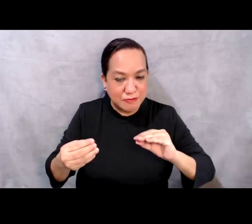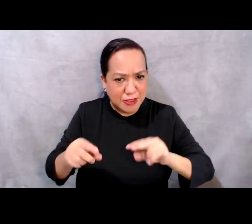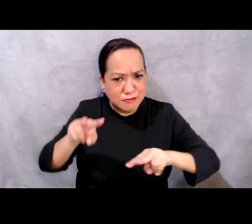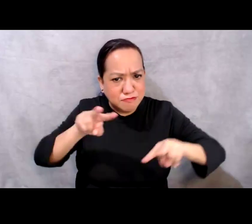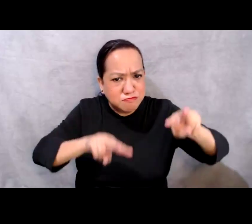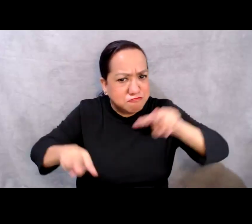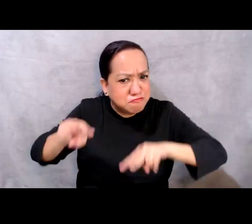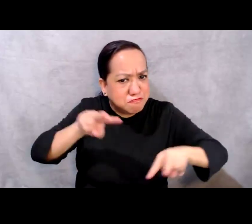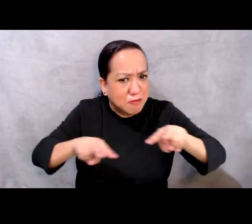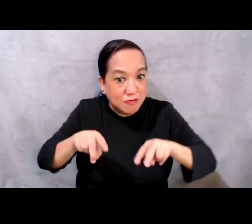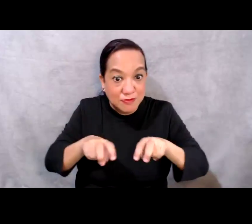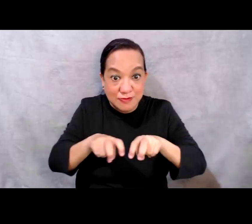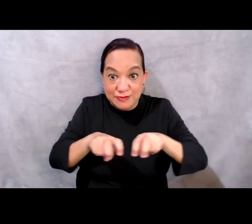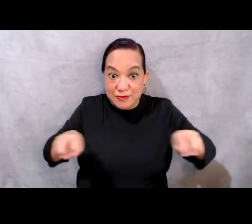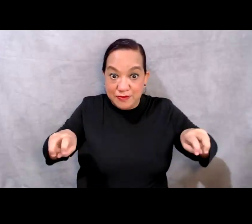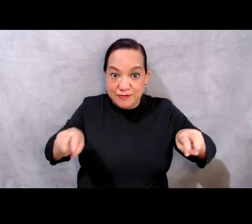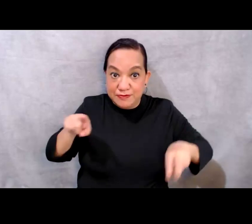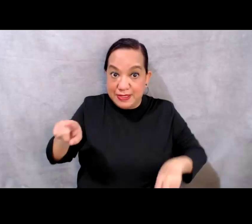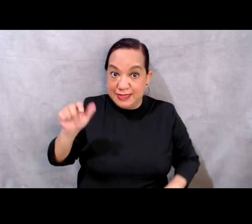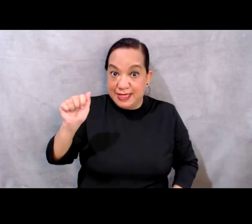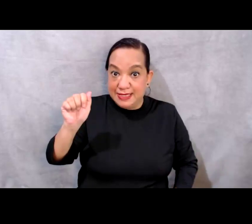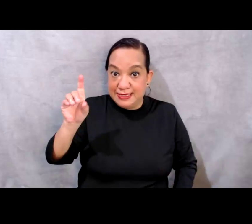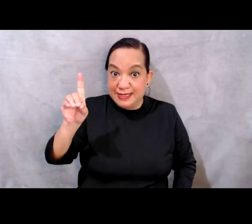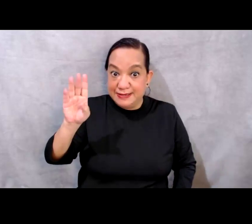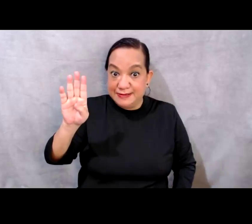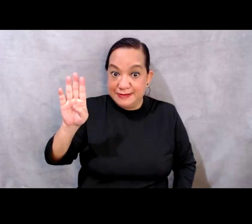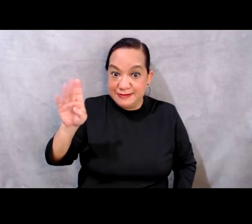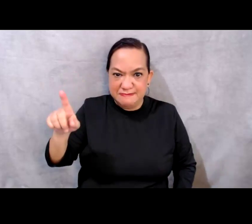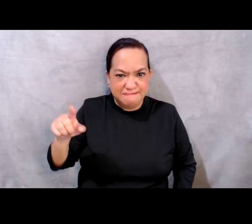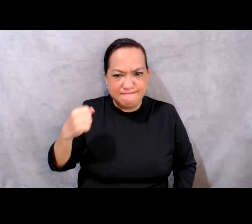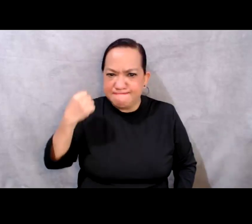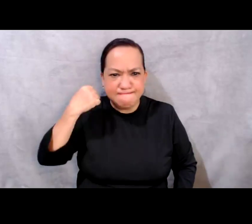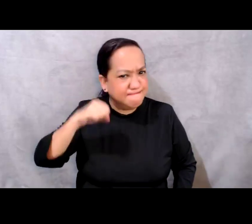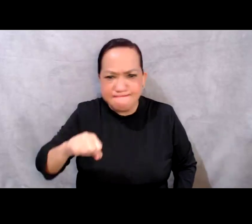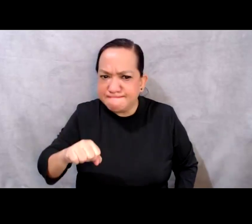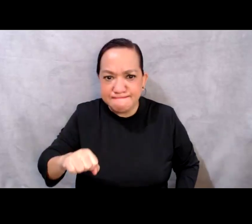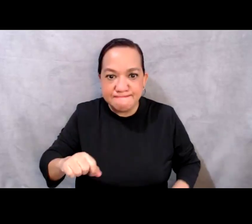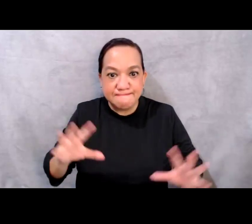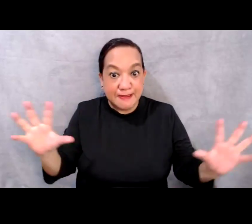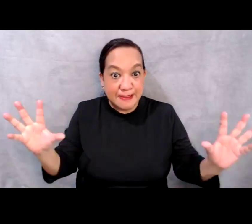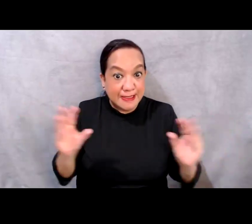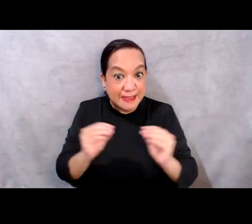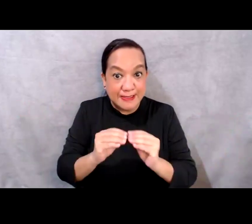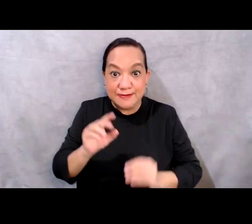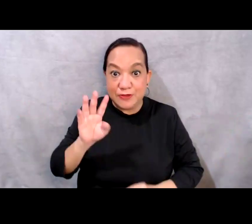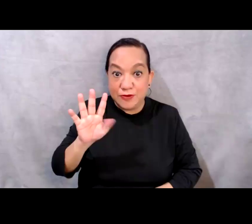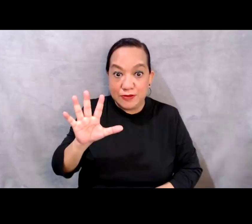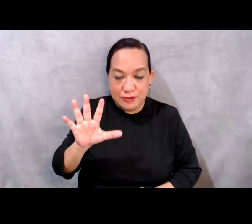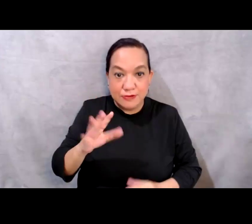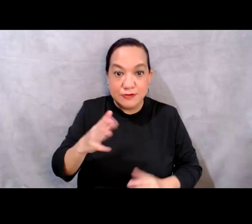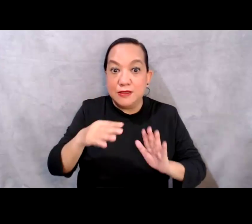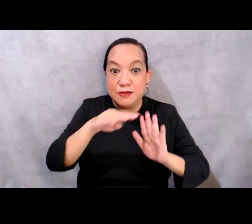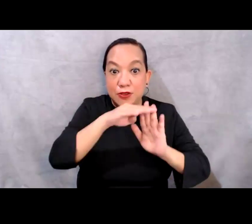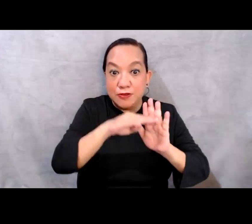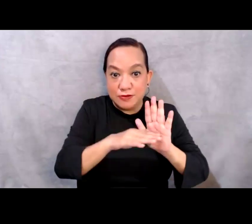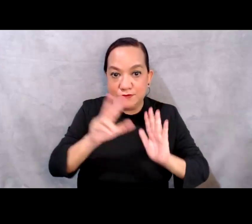5, but lumped into 3 policies: the environmental policy, policies on consultation, public disclosure,